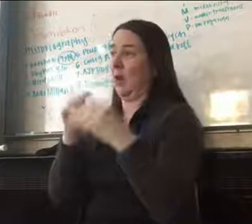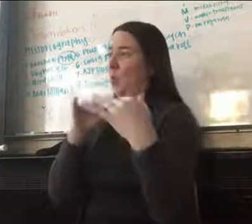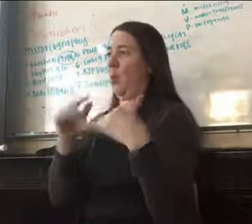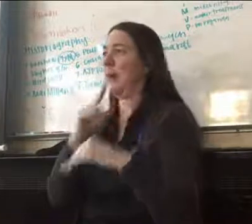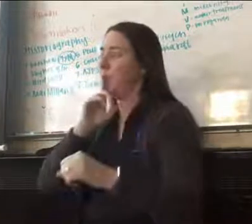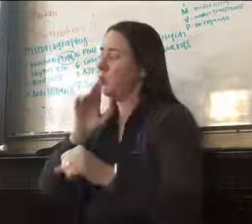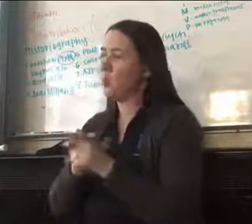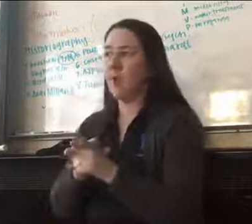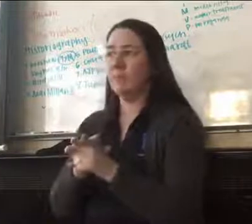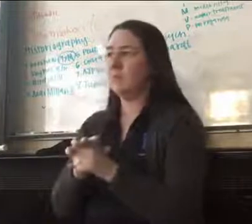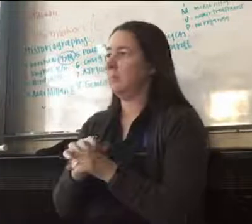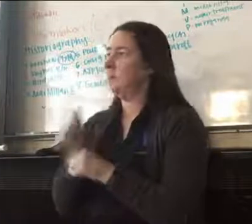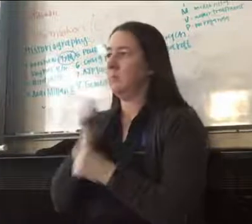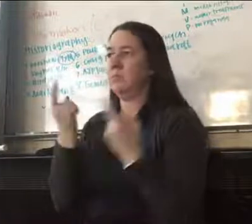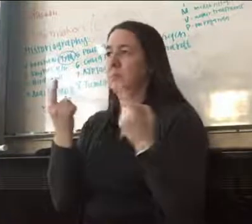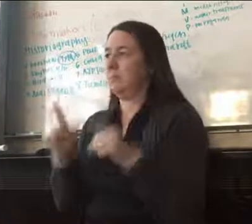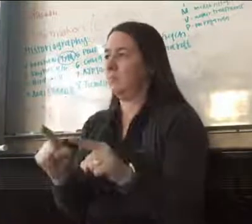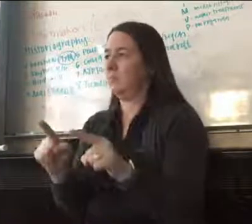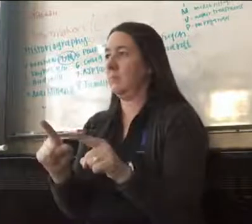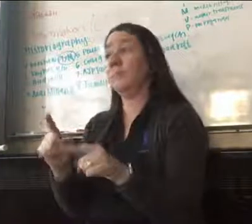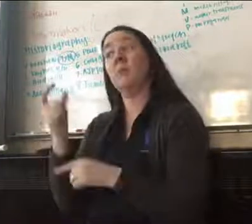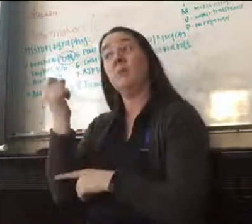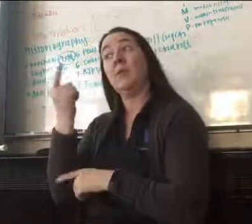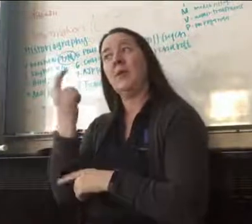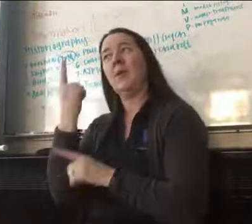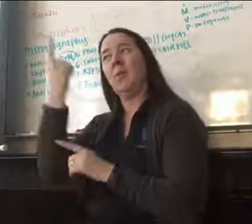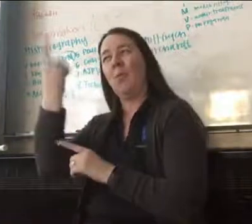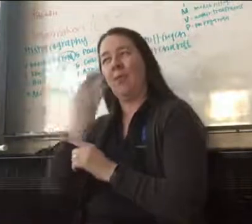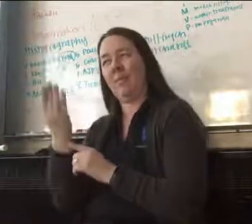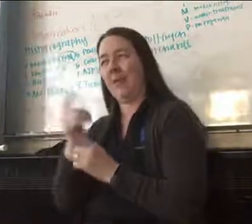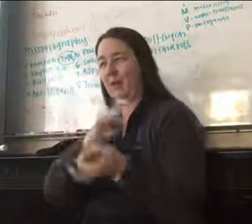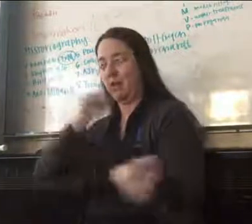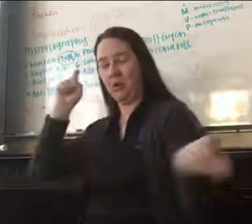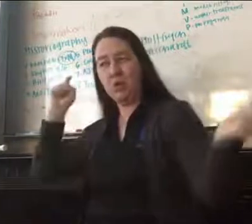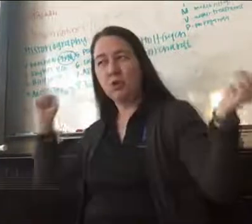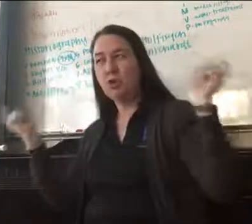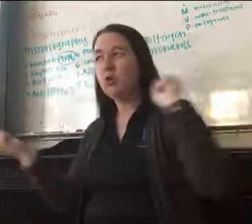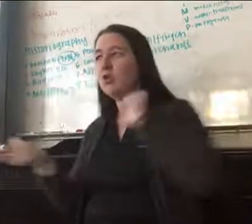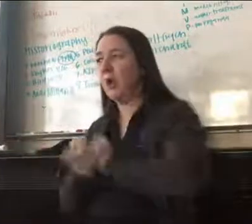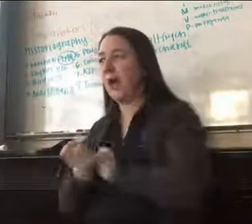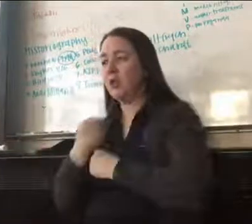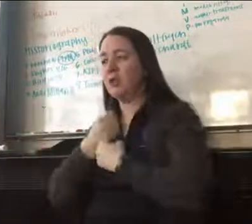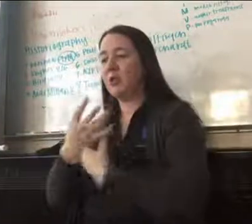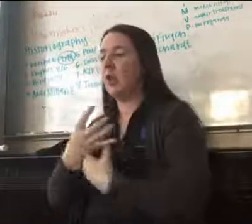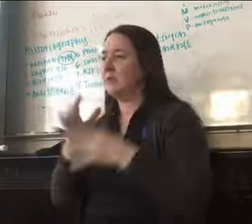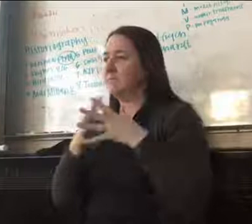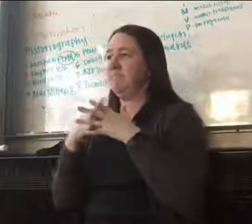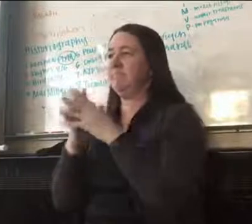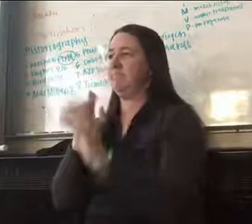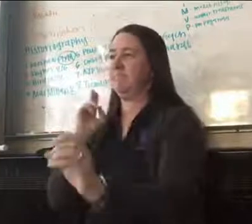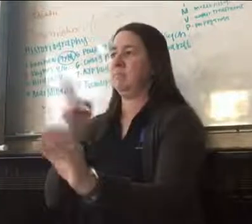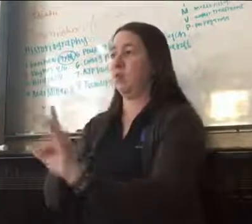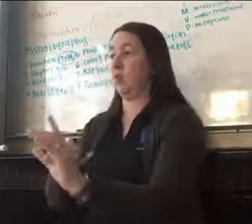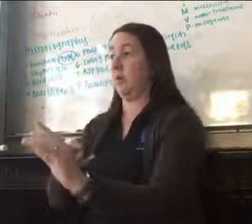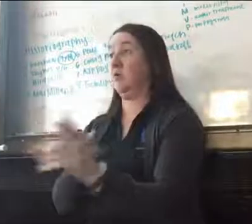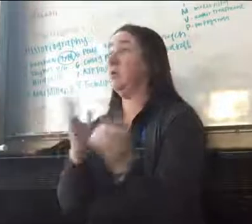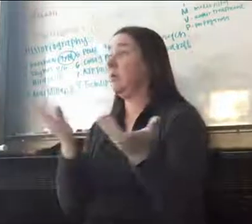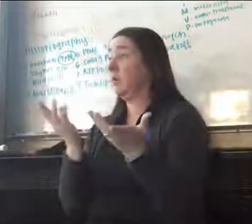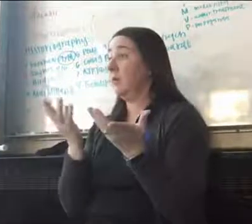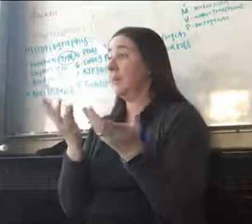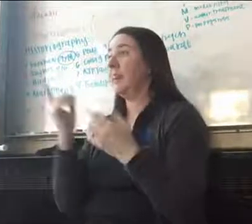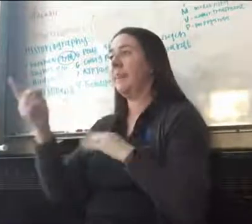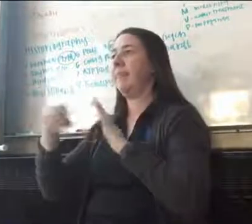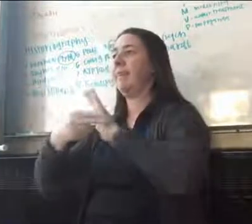war. Except something is going to completely change that, and this is going to be the trigger point for America. If you will highlight